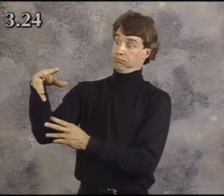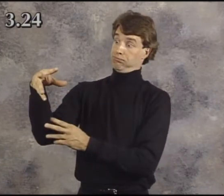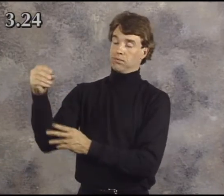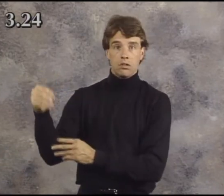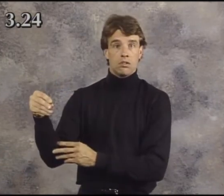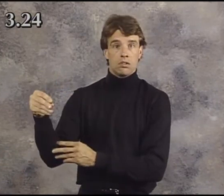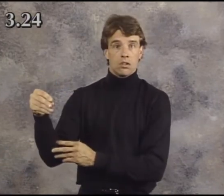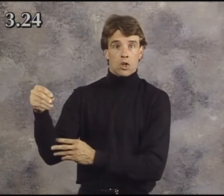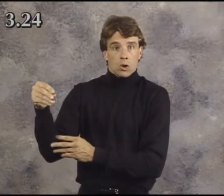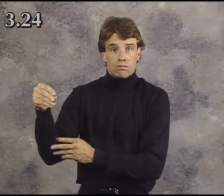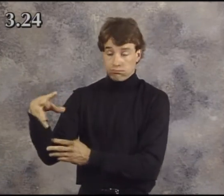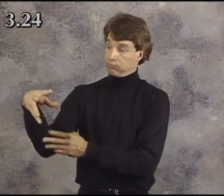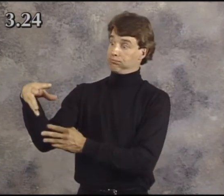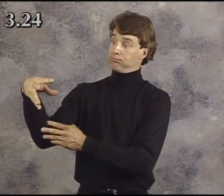If a light is flashing,